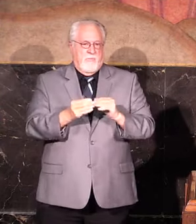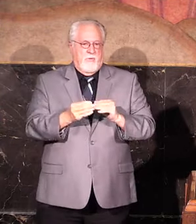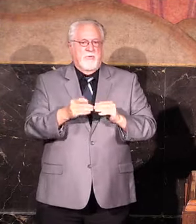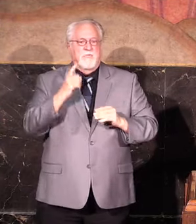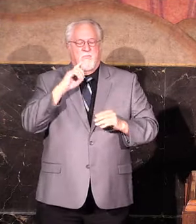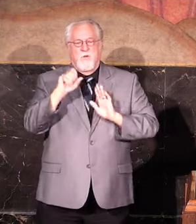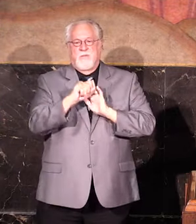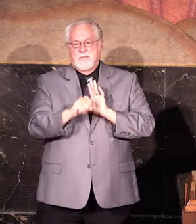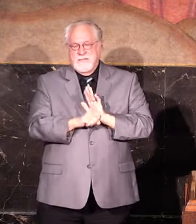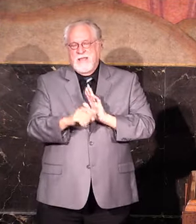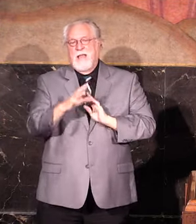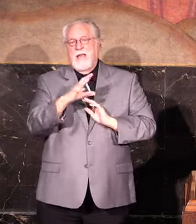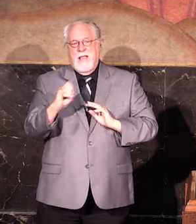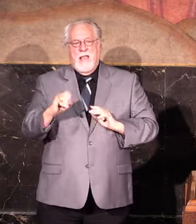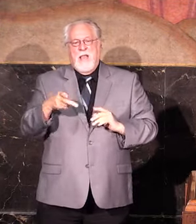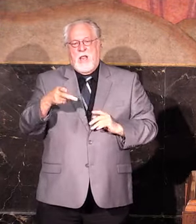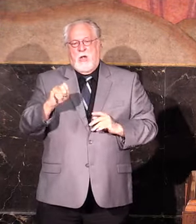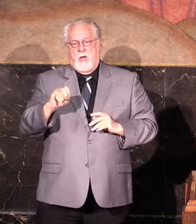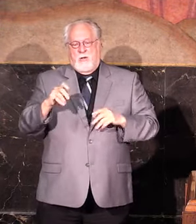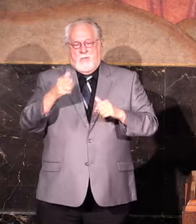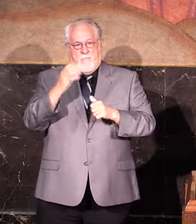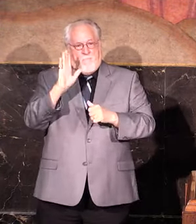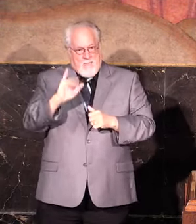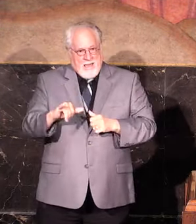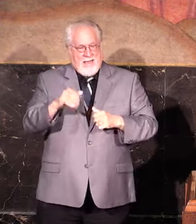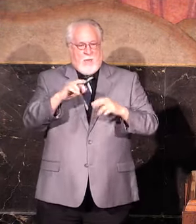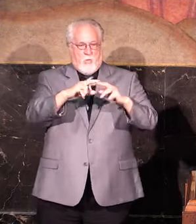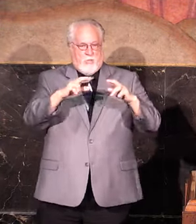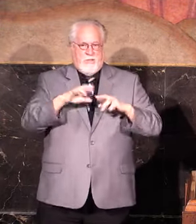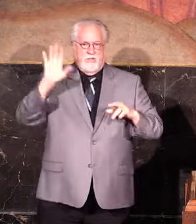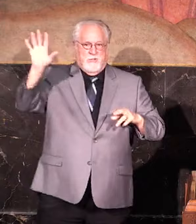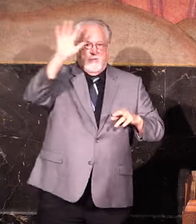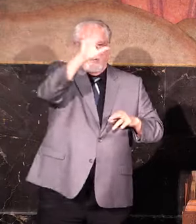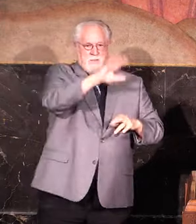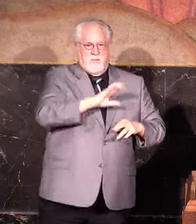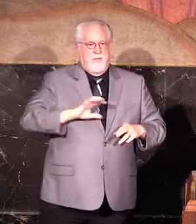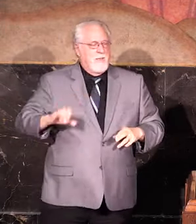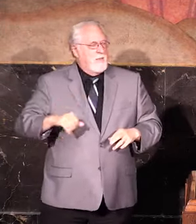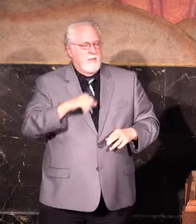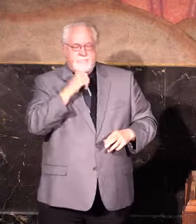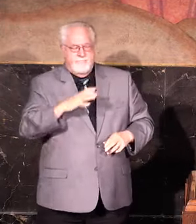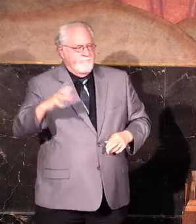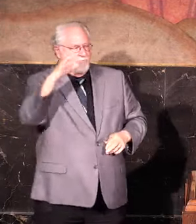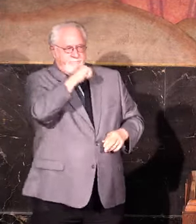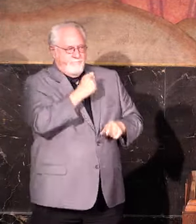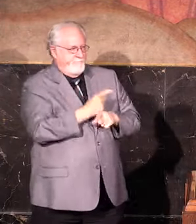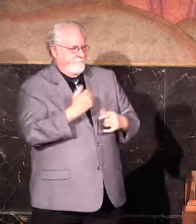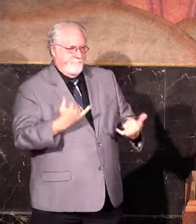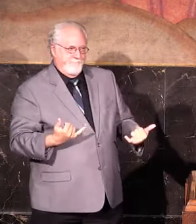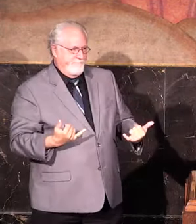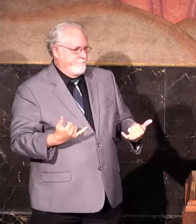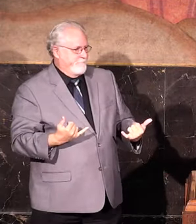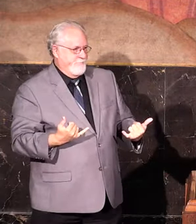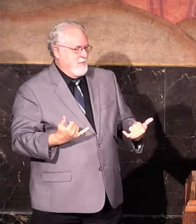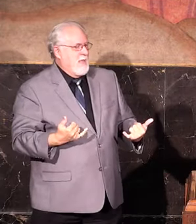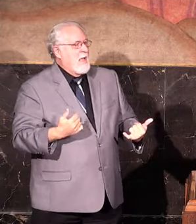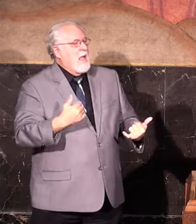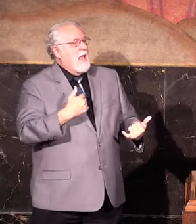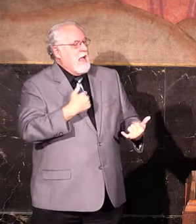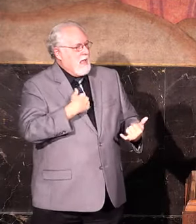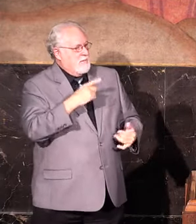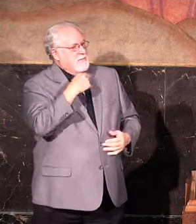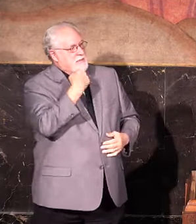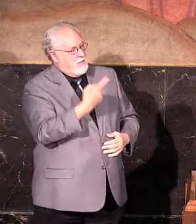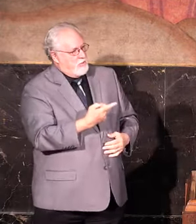the state and per region. And I'm not going to hazard a guess right now. I will tell